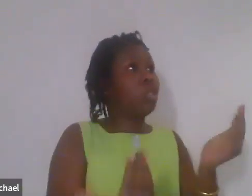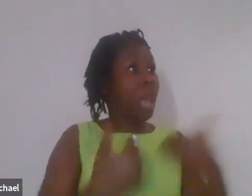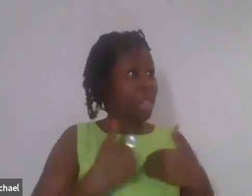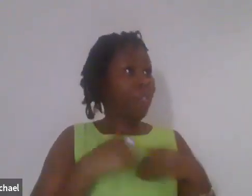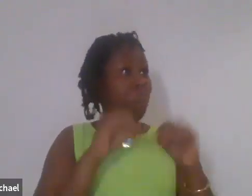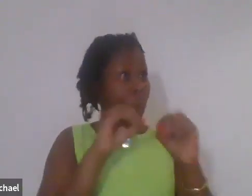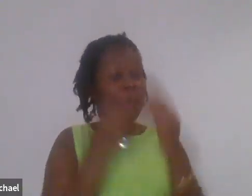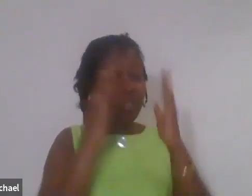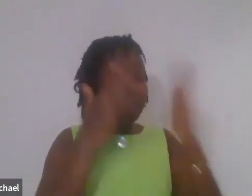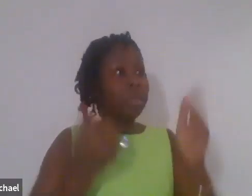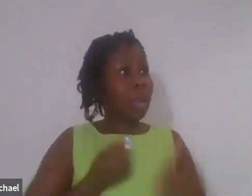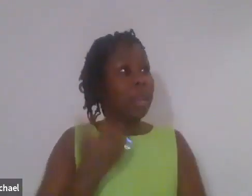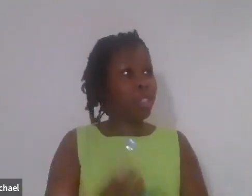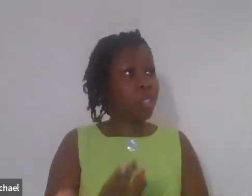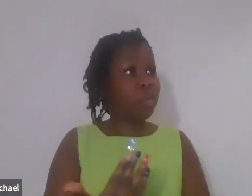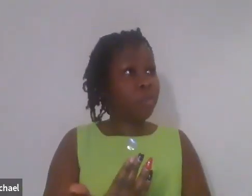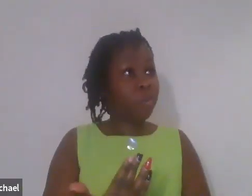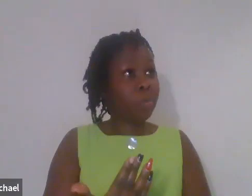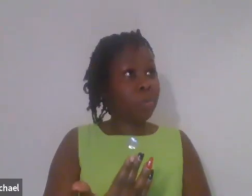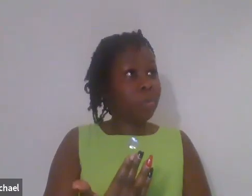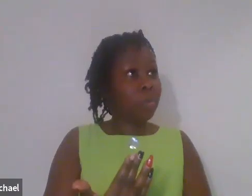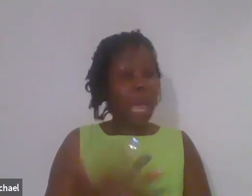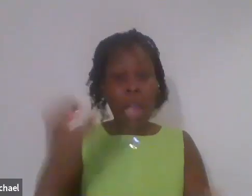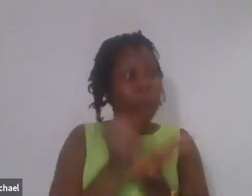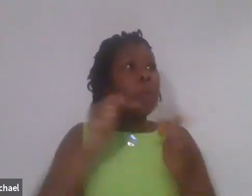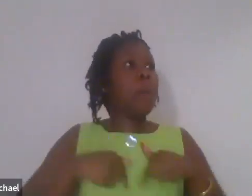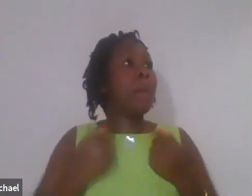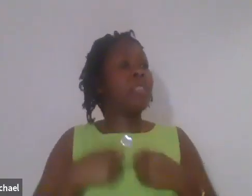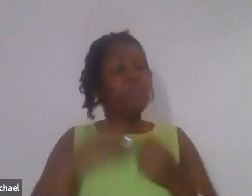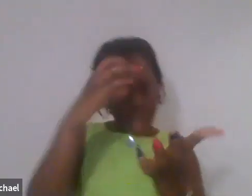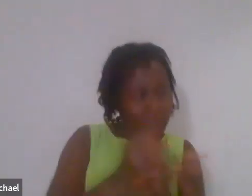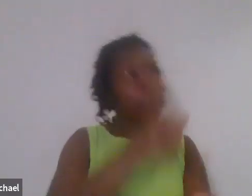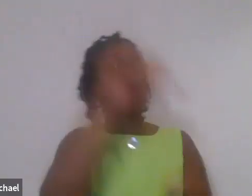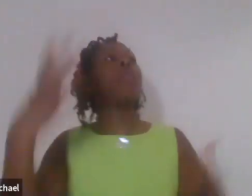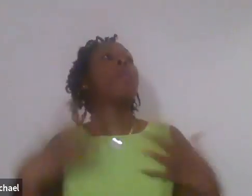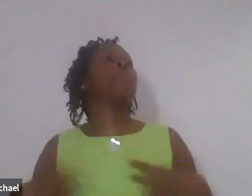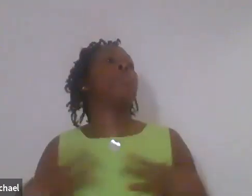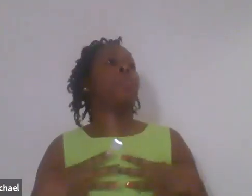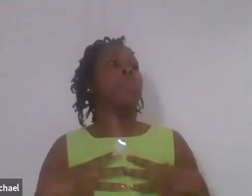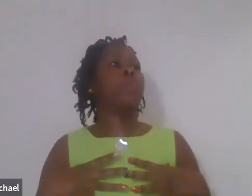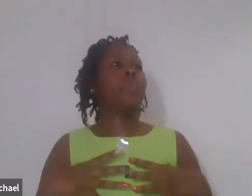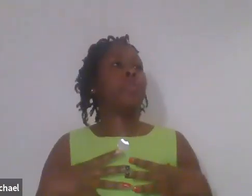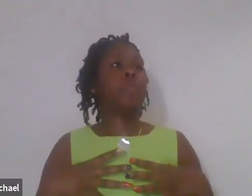I have an organization that focuses on a girl child. I can employ myself. I can employ myself. I can employ